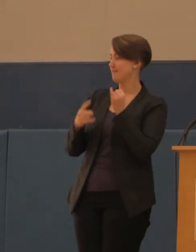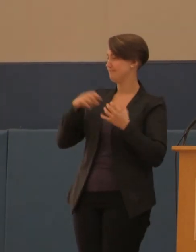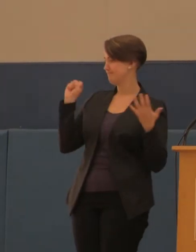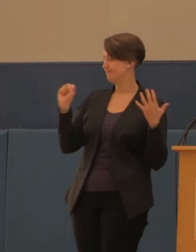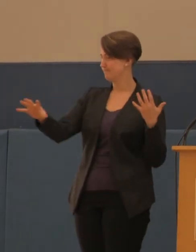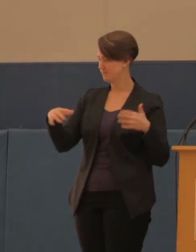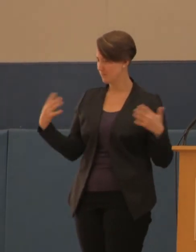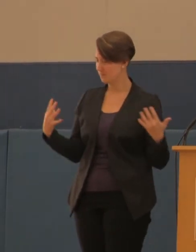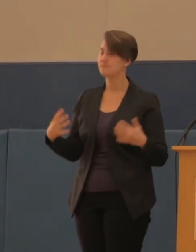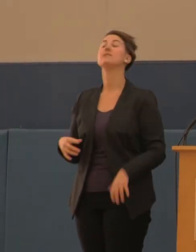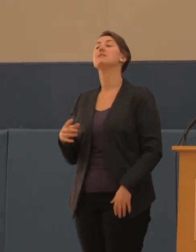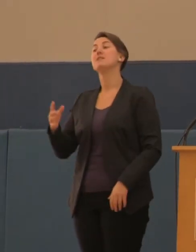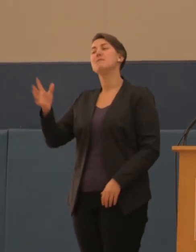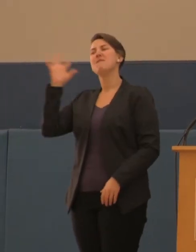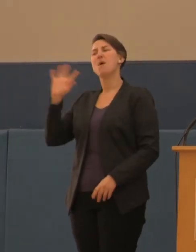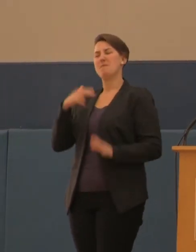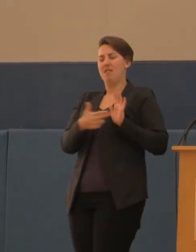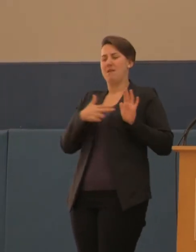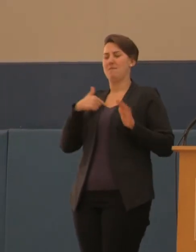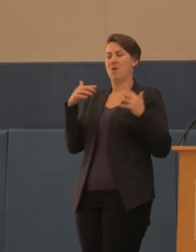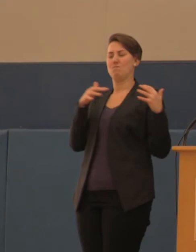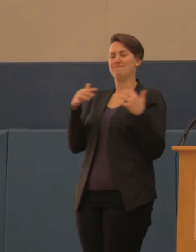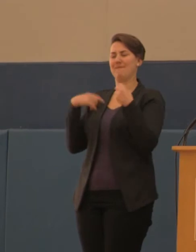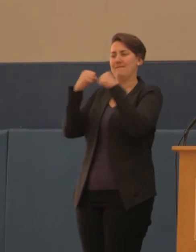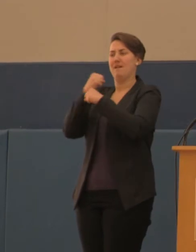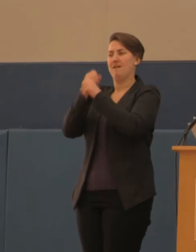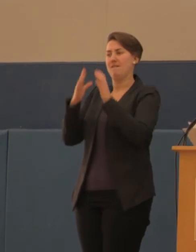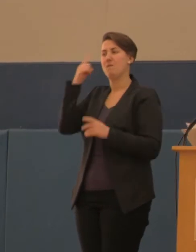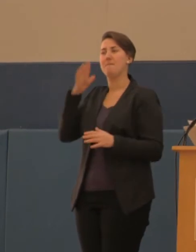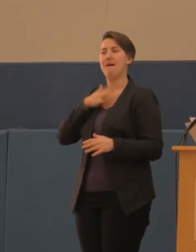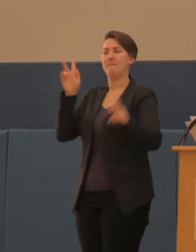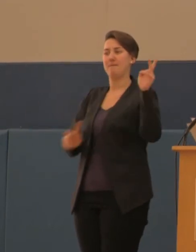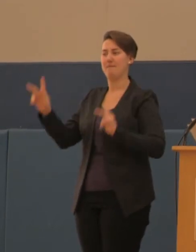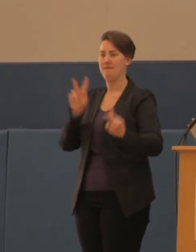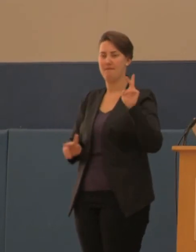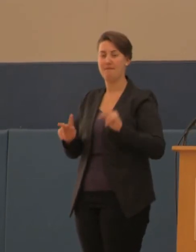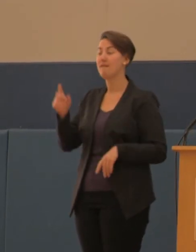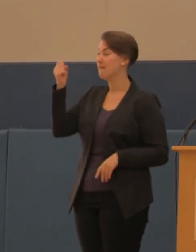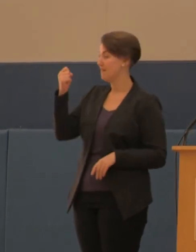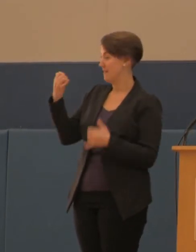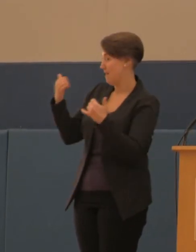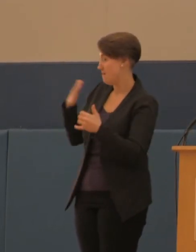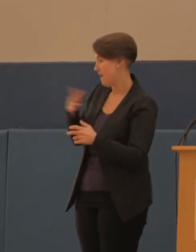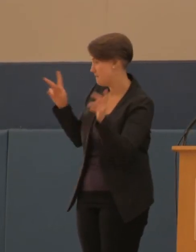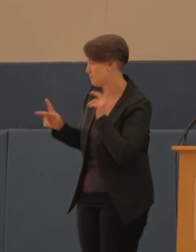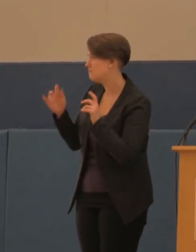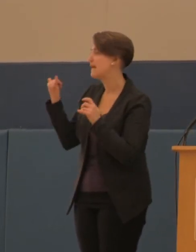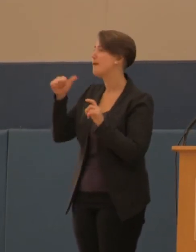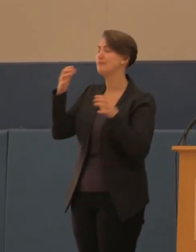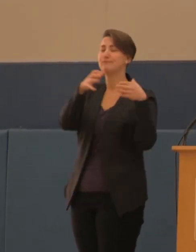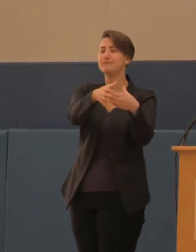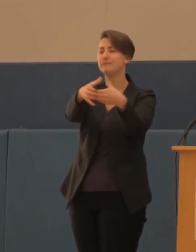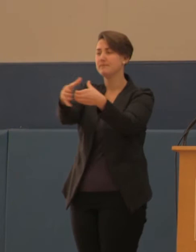you. Now, I have been called a warrior for my people. And presently, my people, like several other groups,